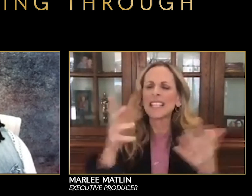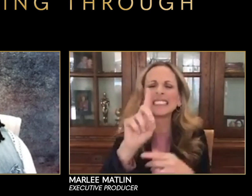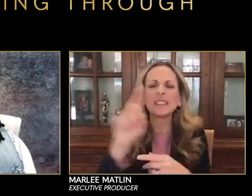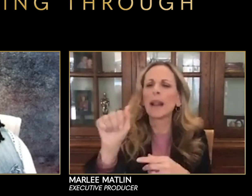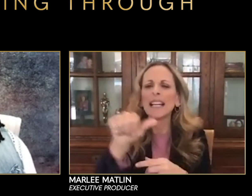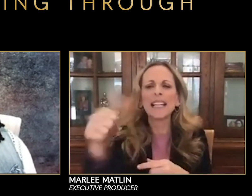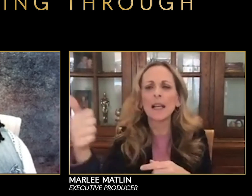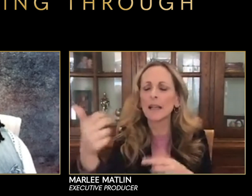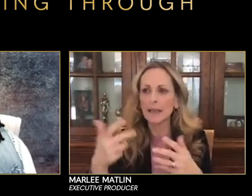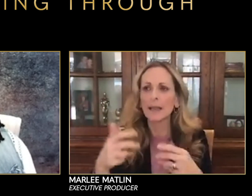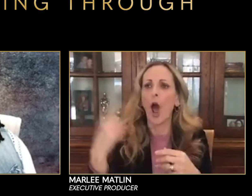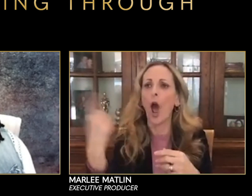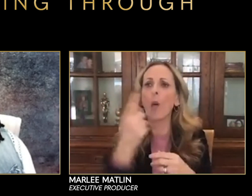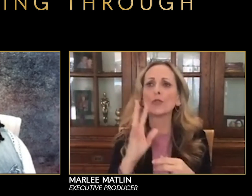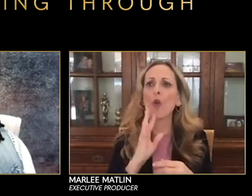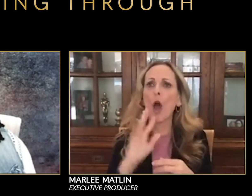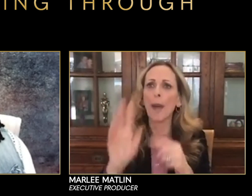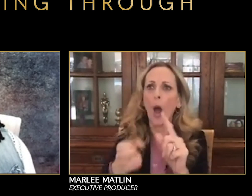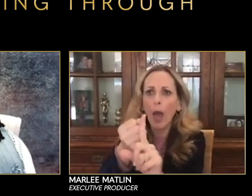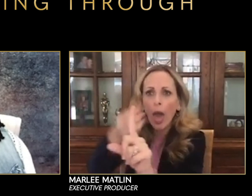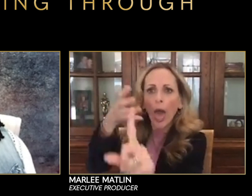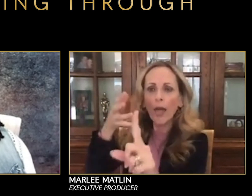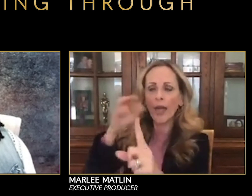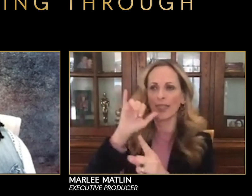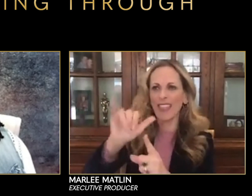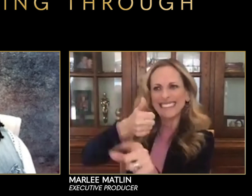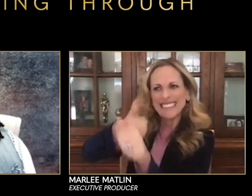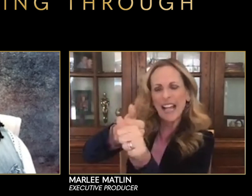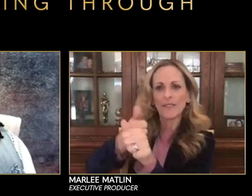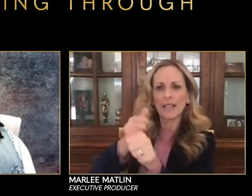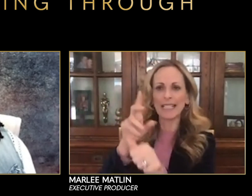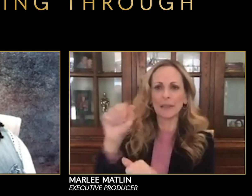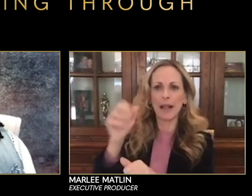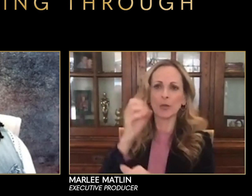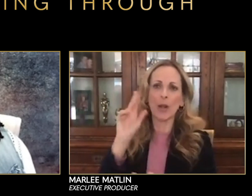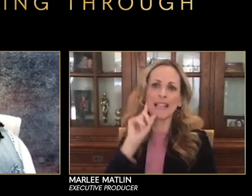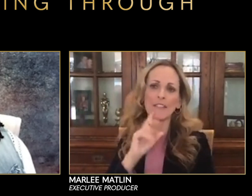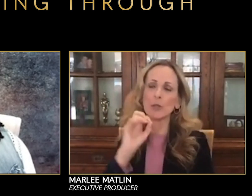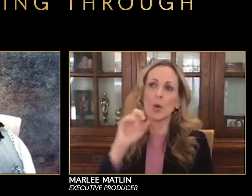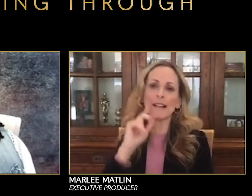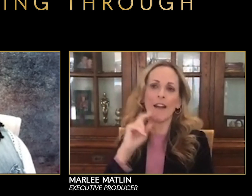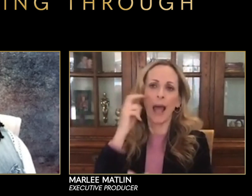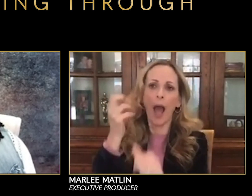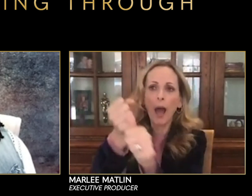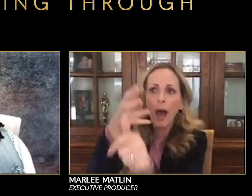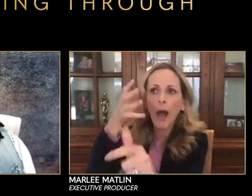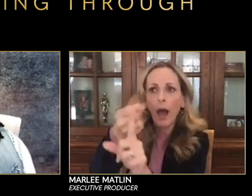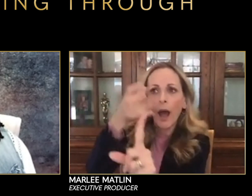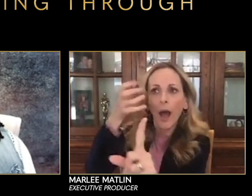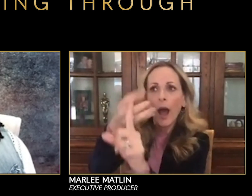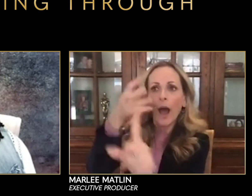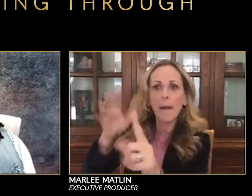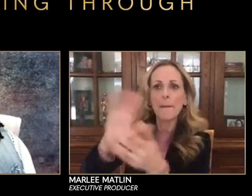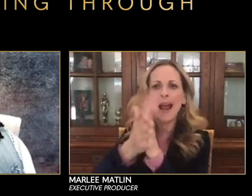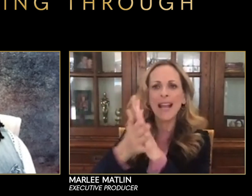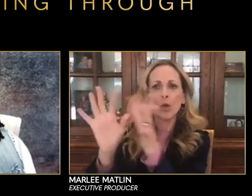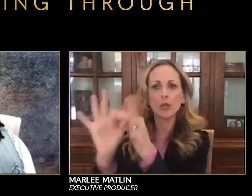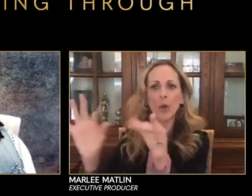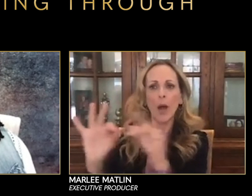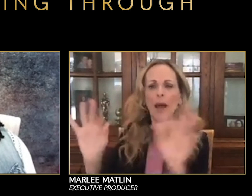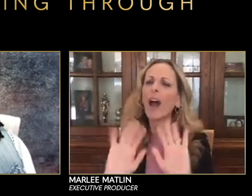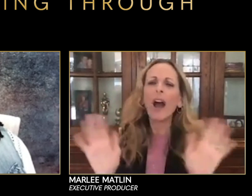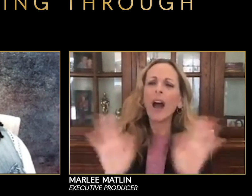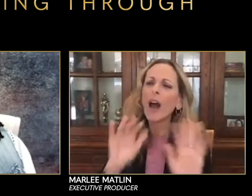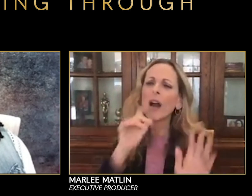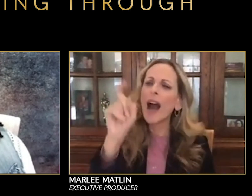even in television. Any character with a disability is always talked about that, they are disabled. We are talking about the